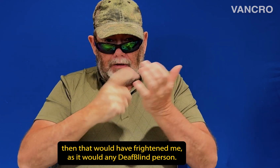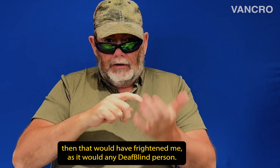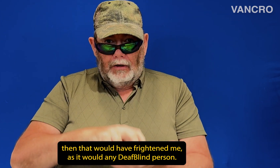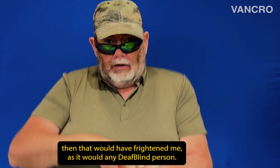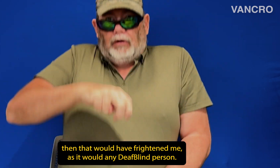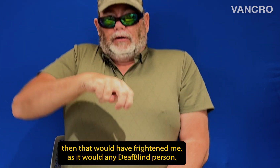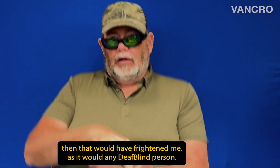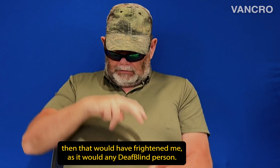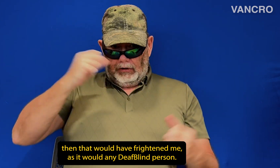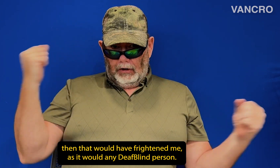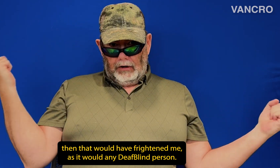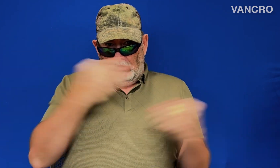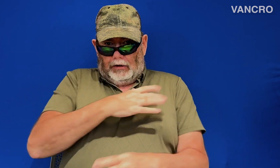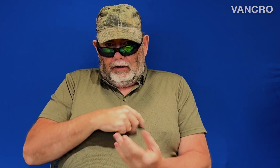any deafblind person.